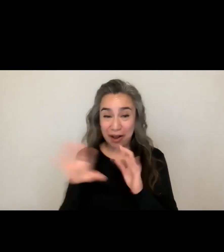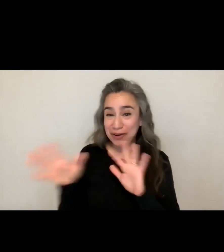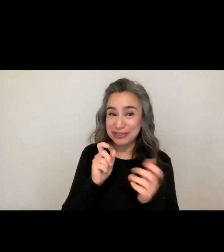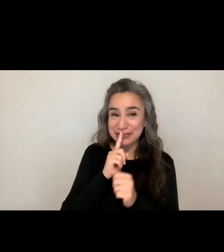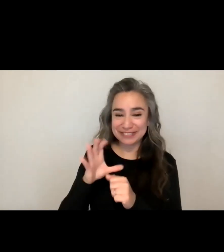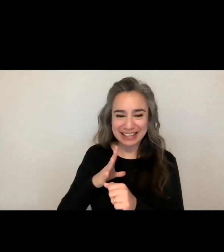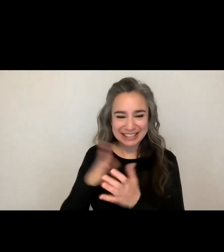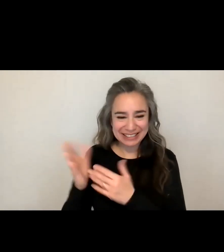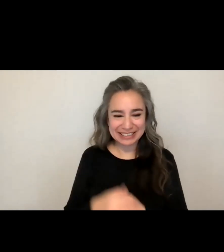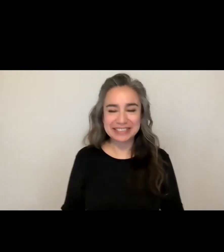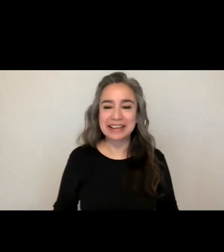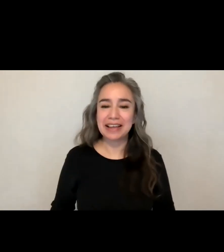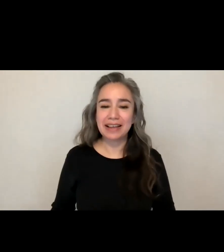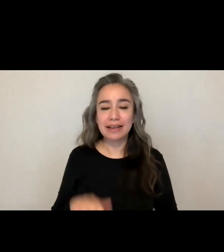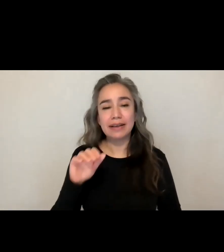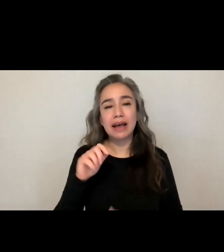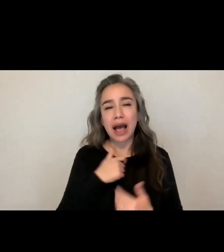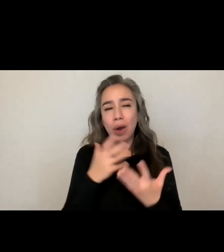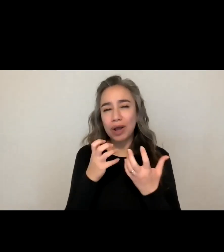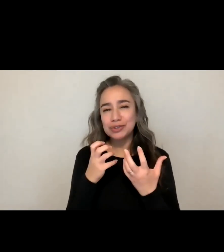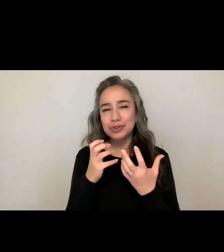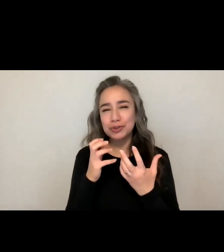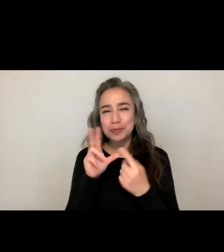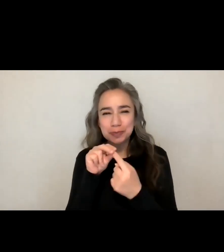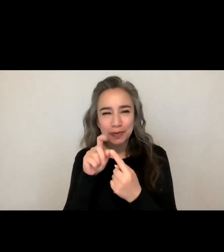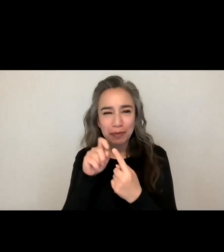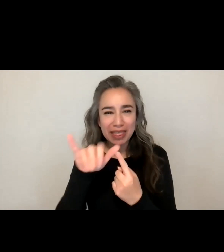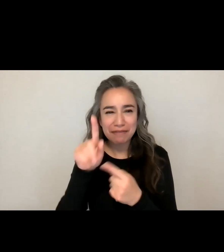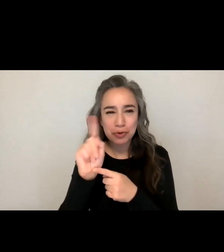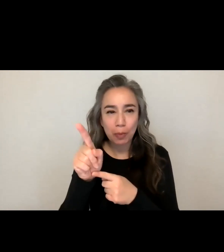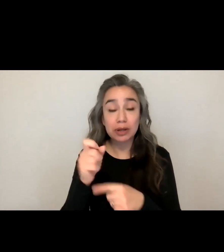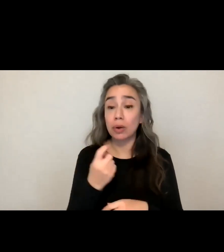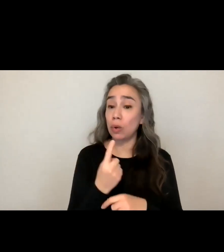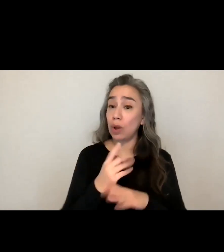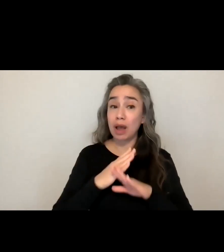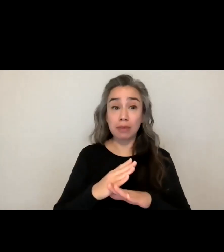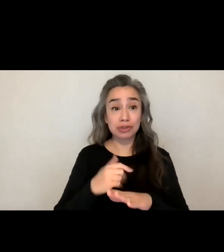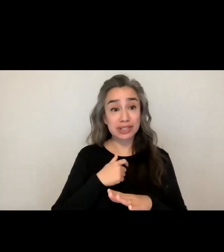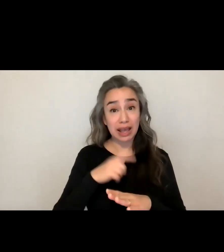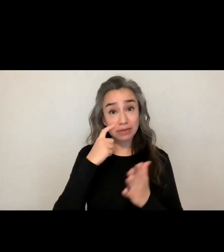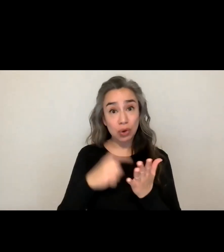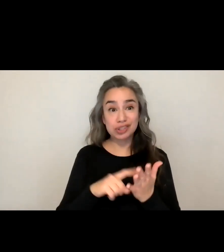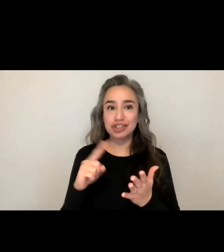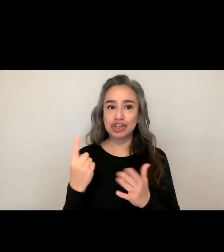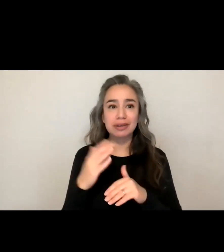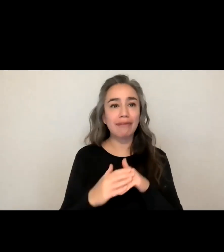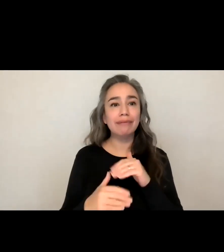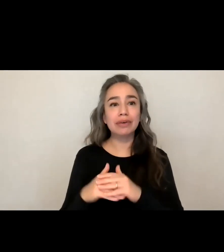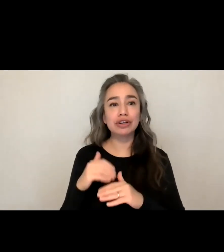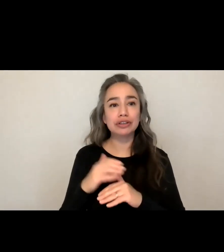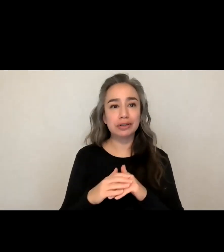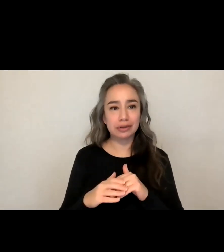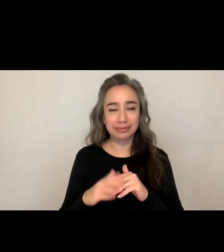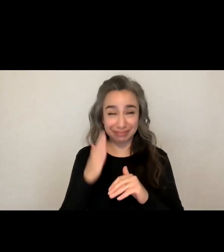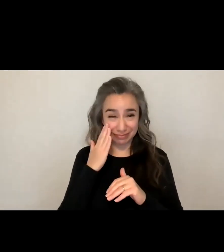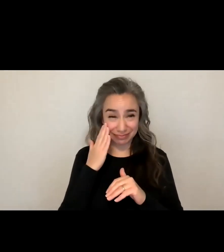play off of that for a second, because one of the obstacles that I've found is just comfort, and the idea that